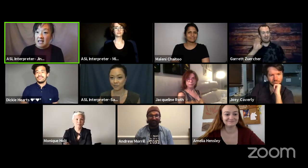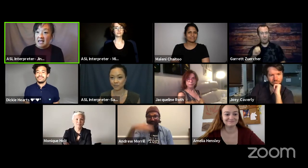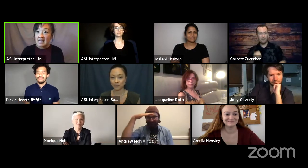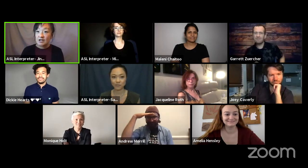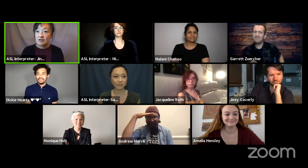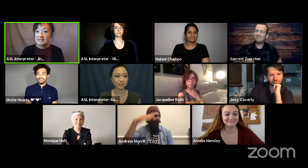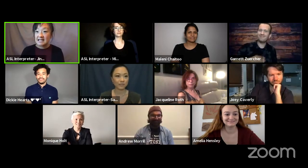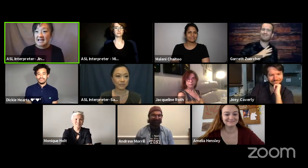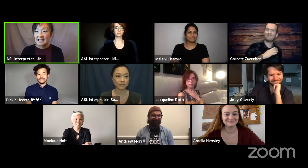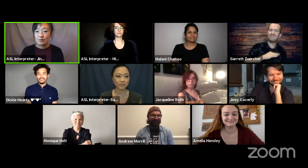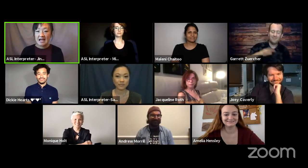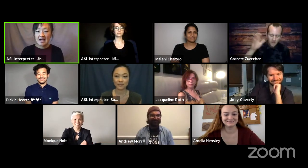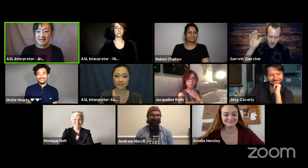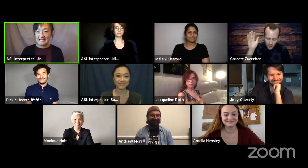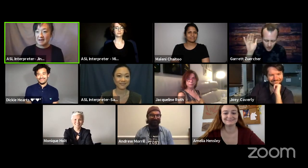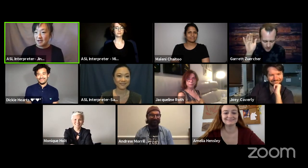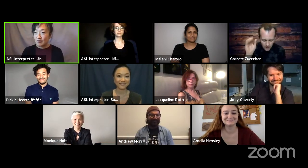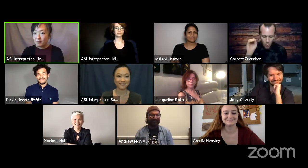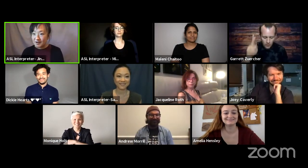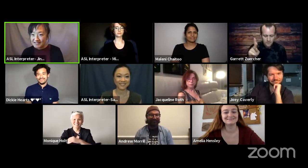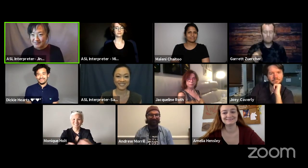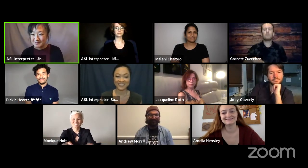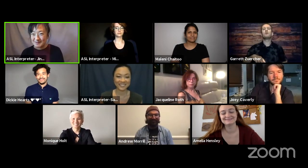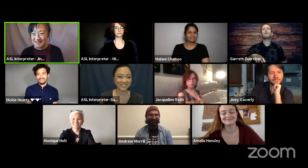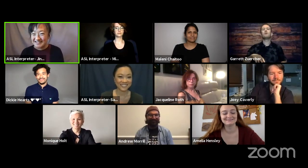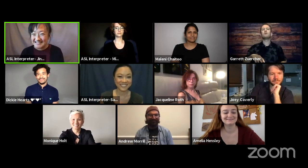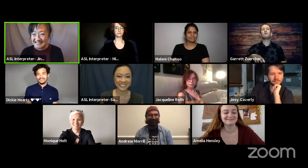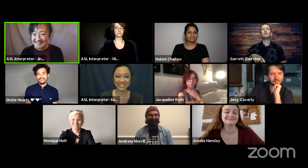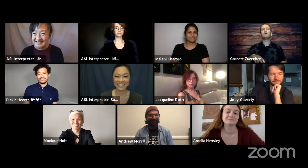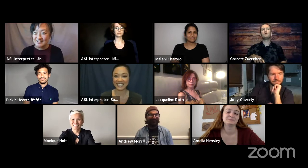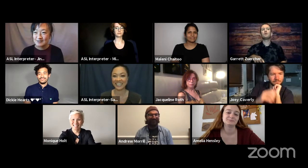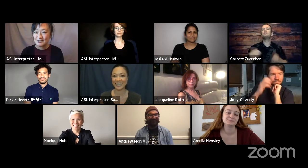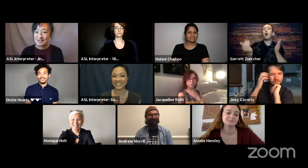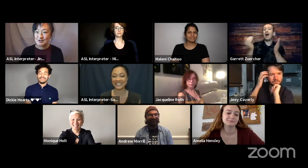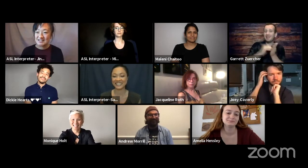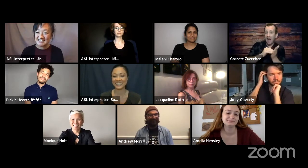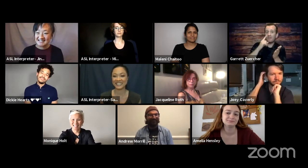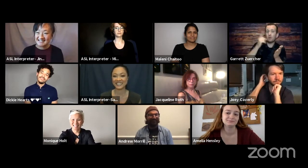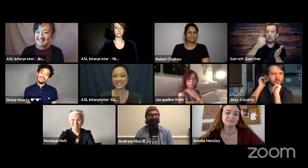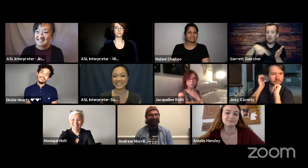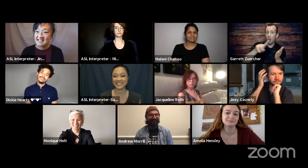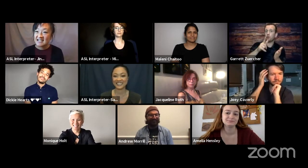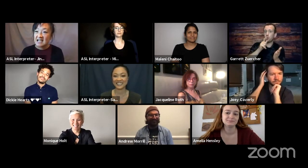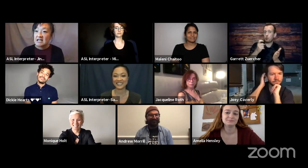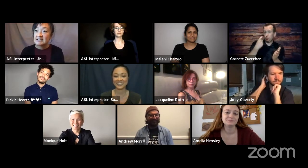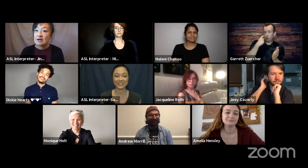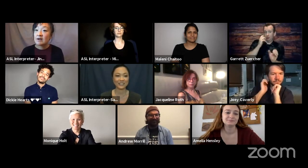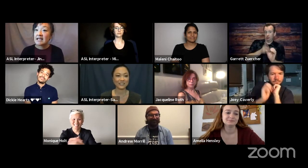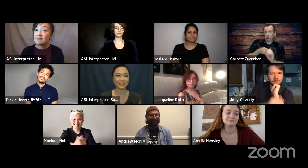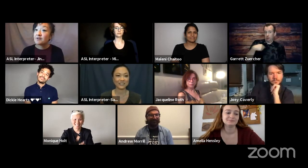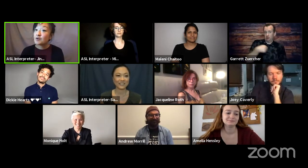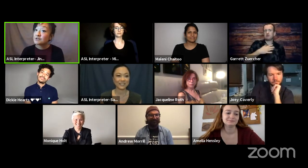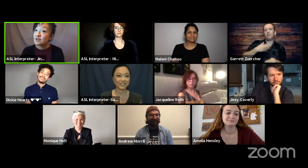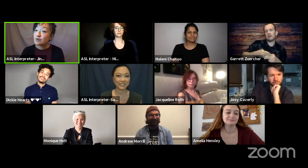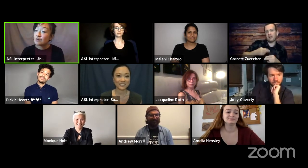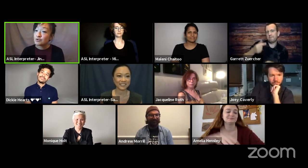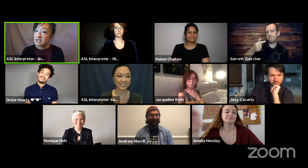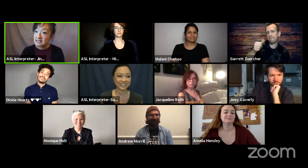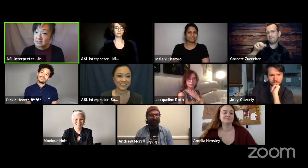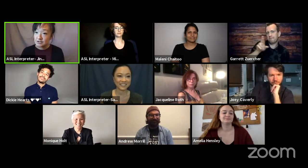And it looks like we have a cameo appearance from someone else here who has just joined us. So again, for those of you who just joined